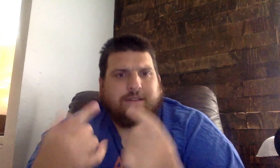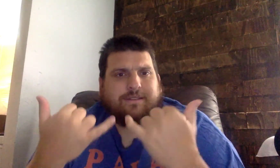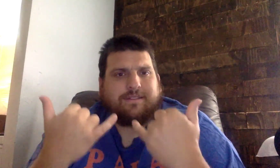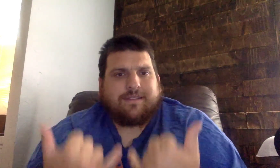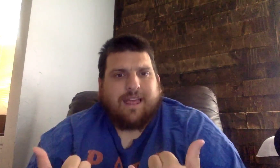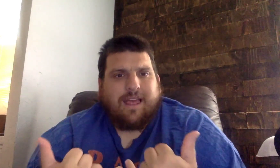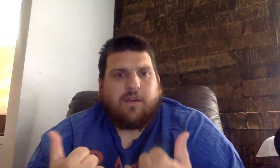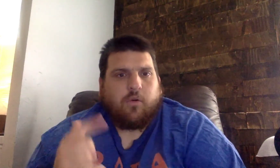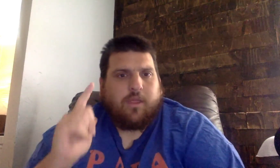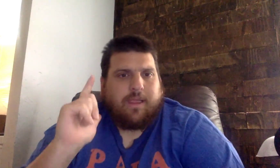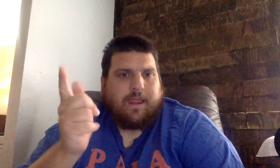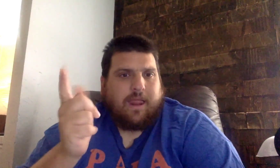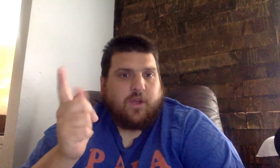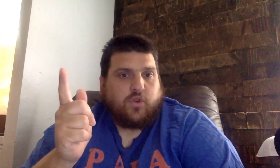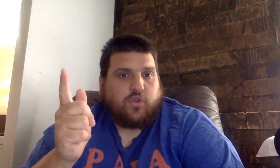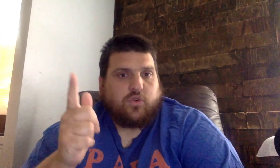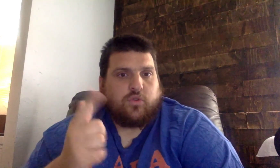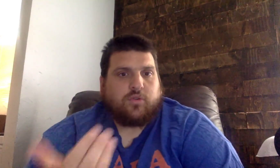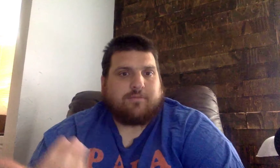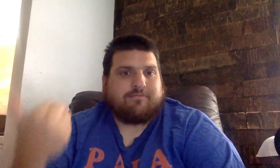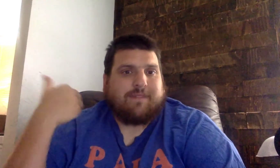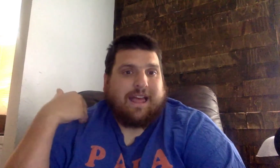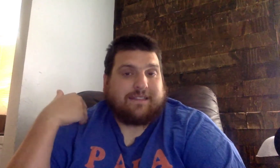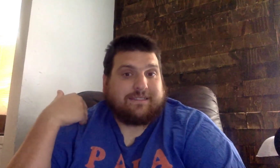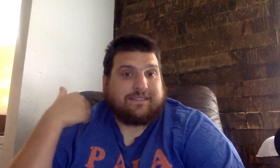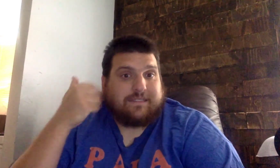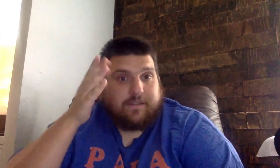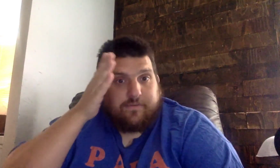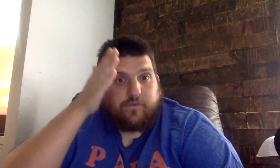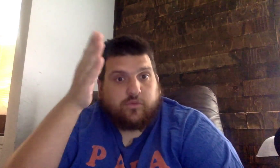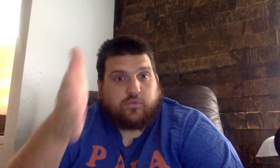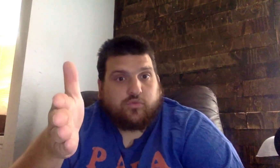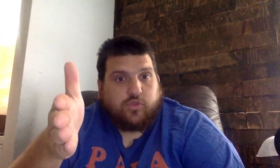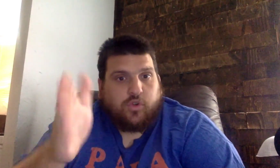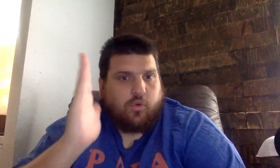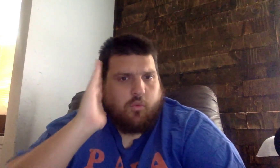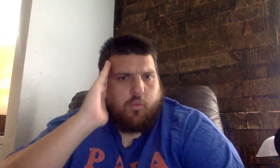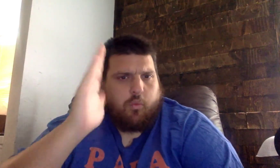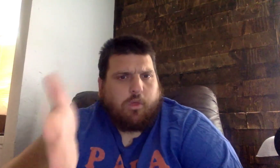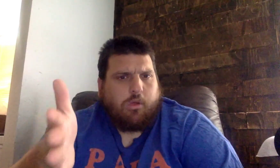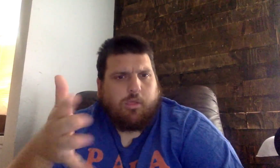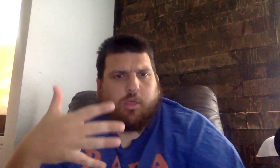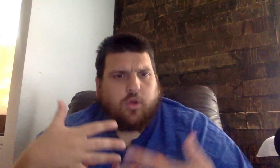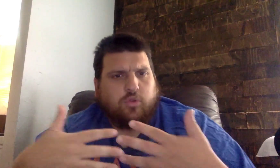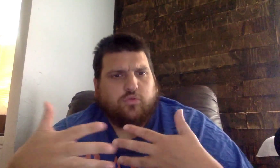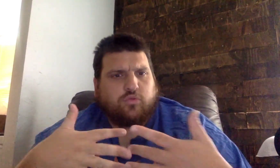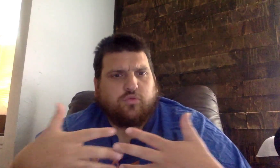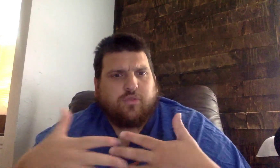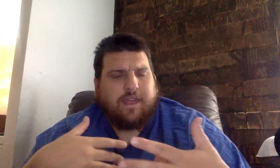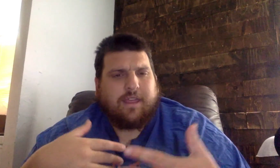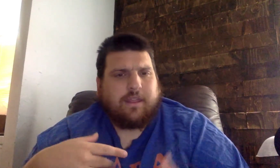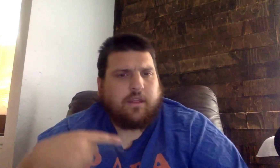when, now, later, past, future, will,